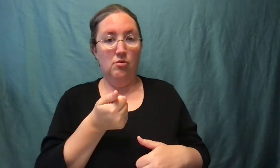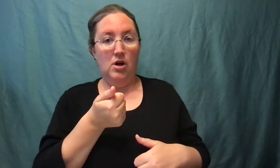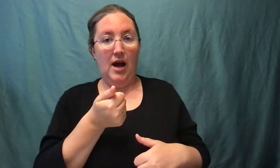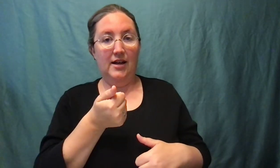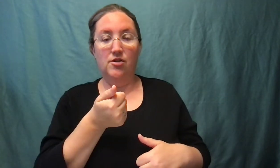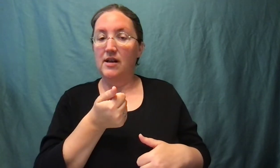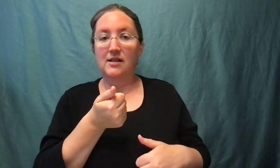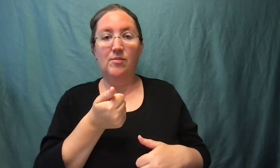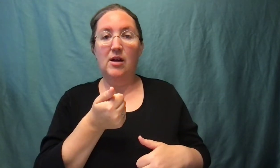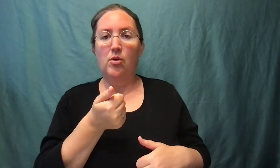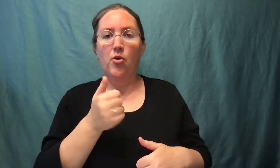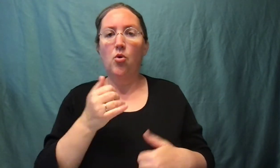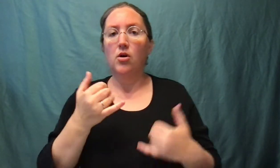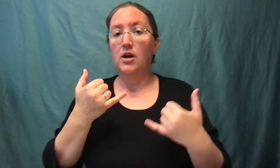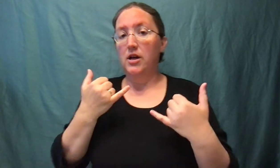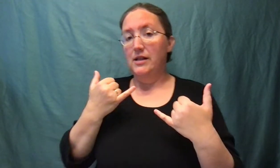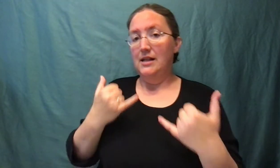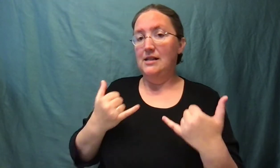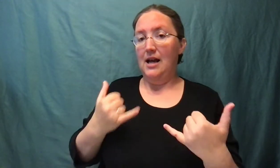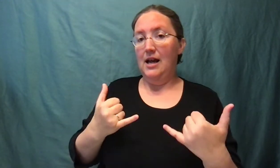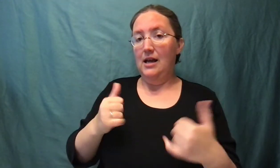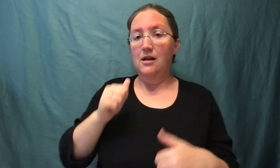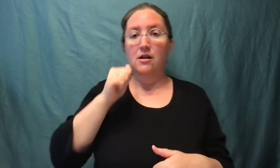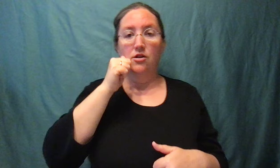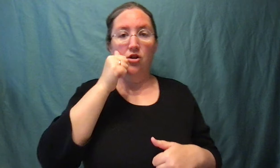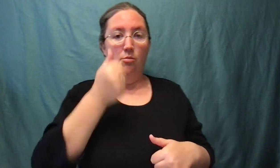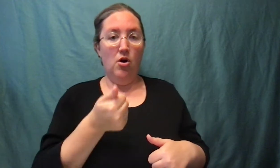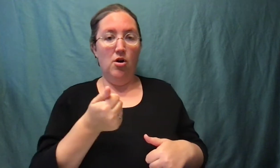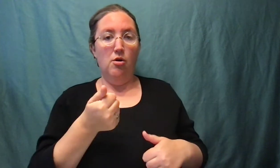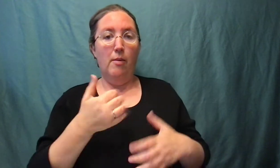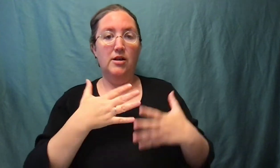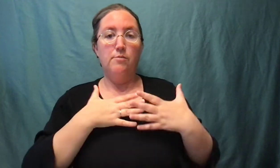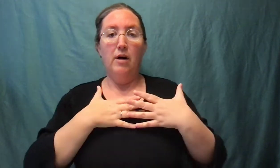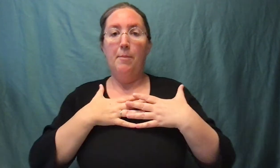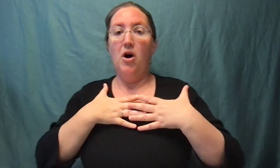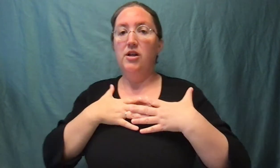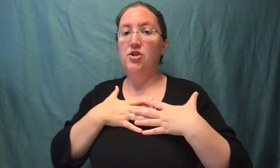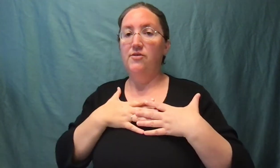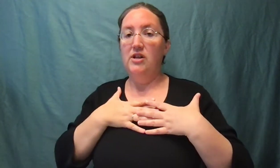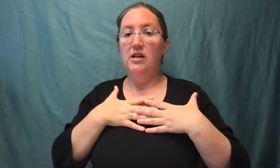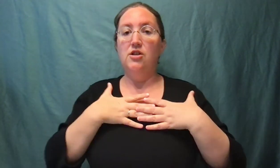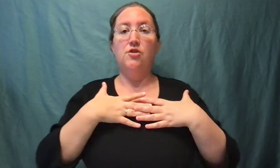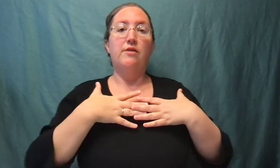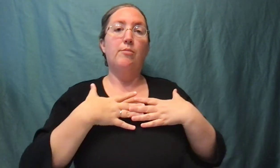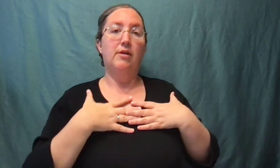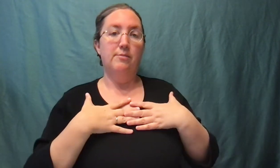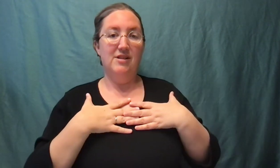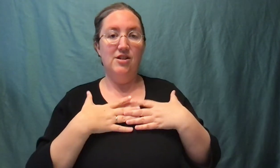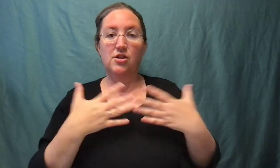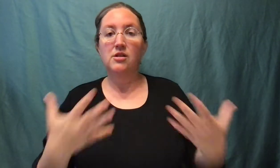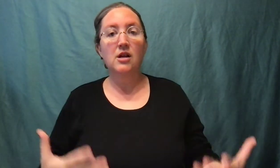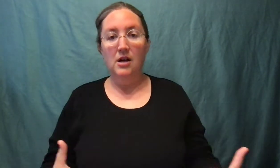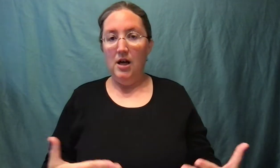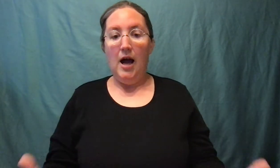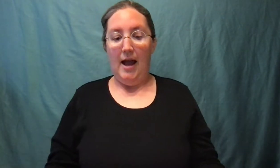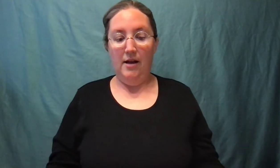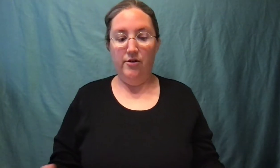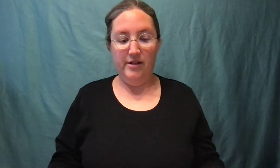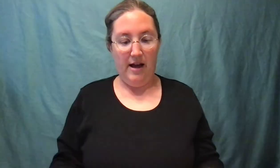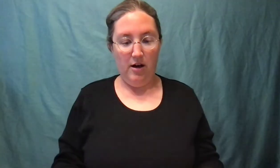I can do that same thing with or. Today, tomorrow. My body shifting into two different positions handles that